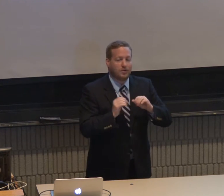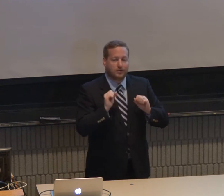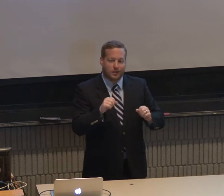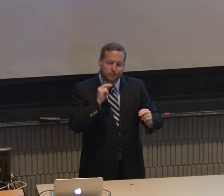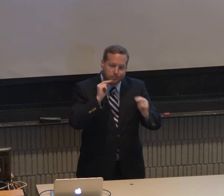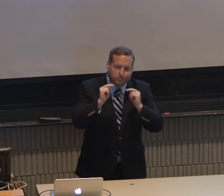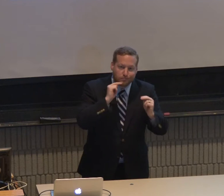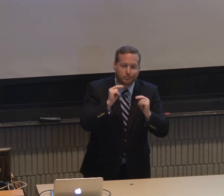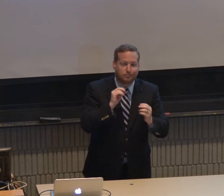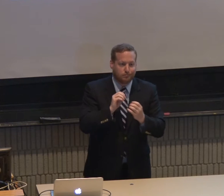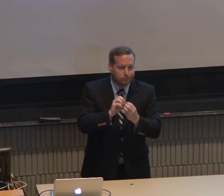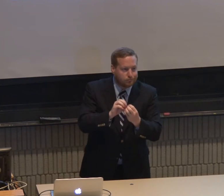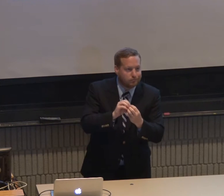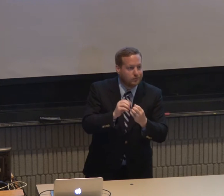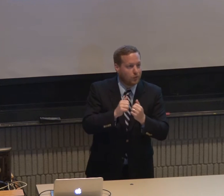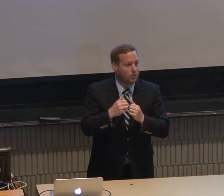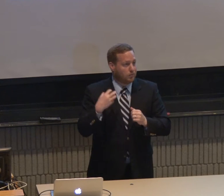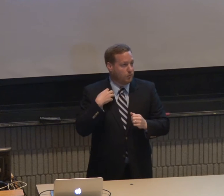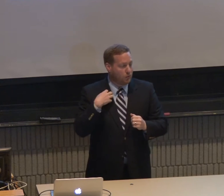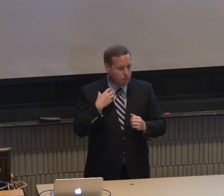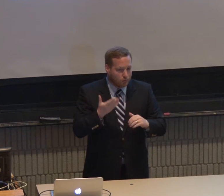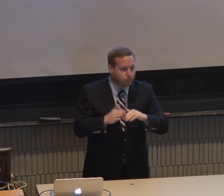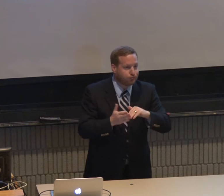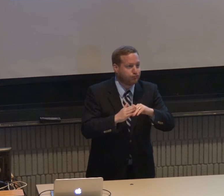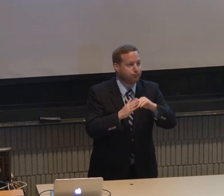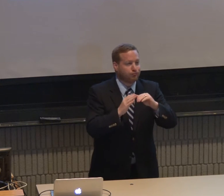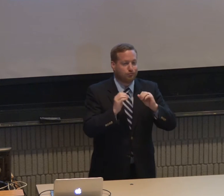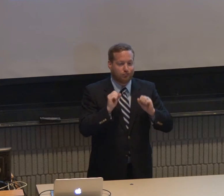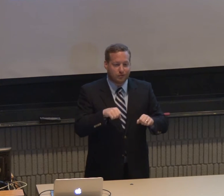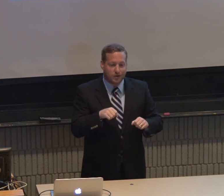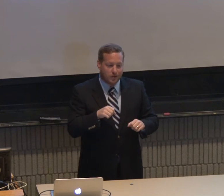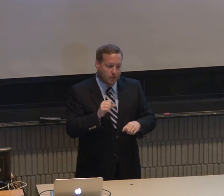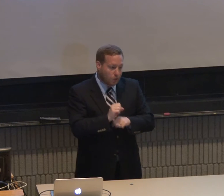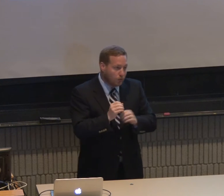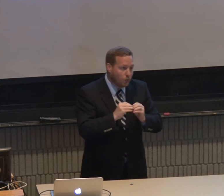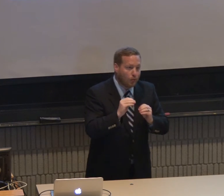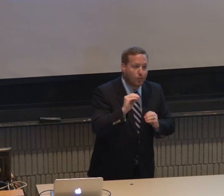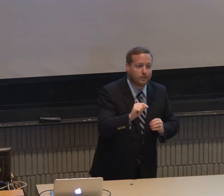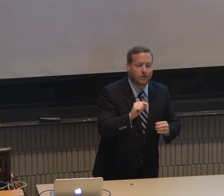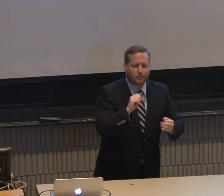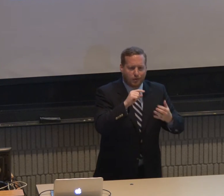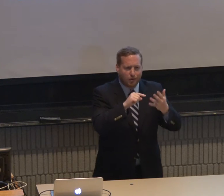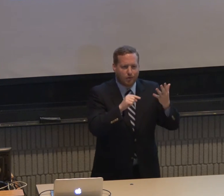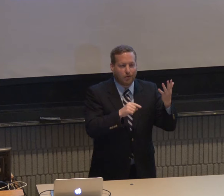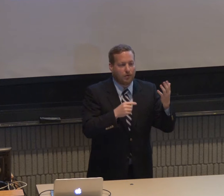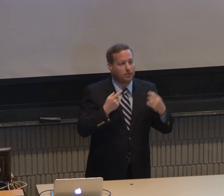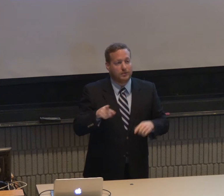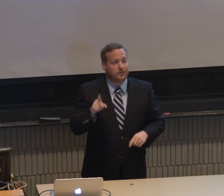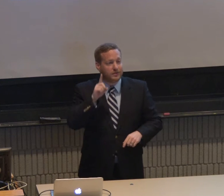There's that big a gap in the earning capabilities of hearing people versus deaf people.